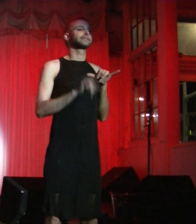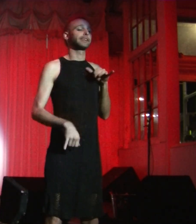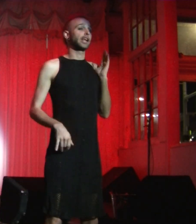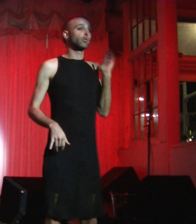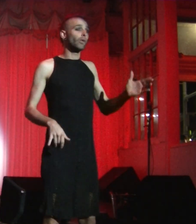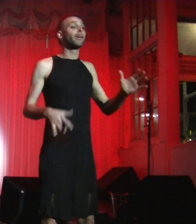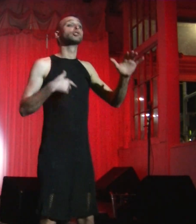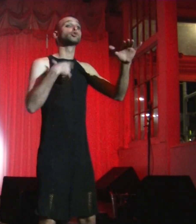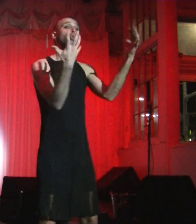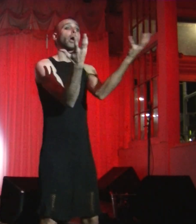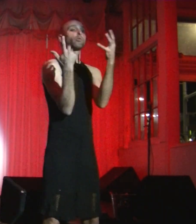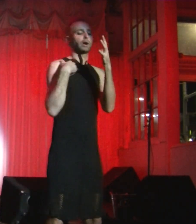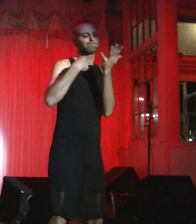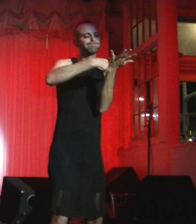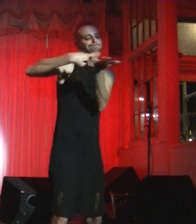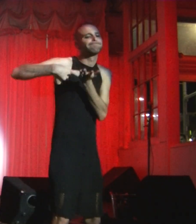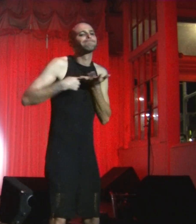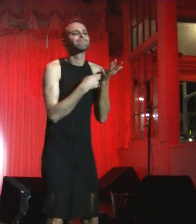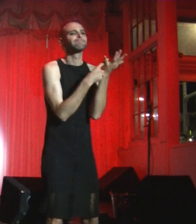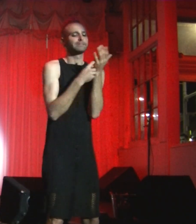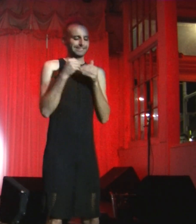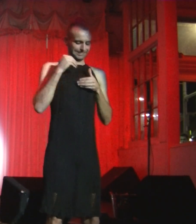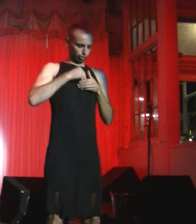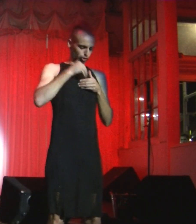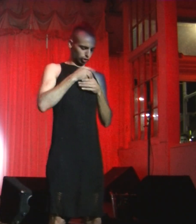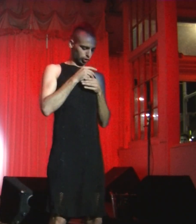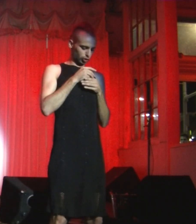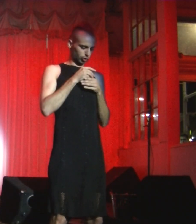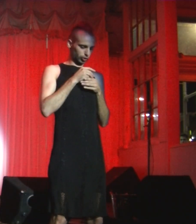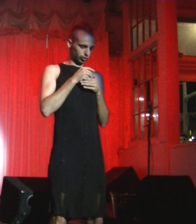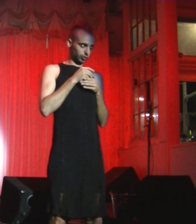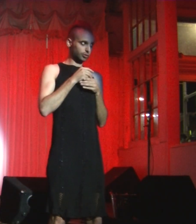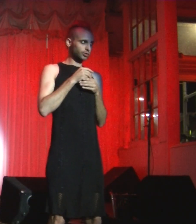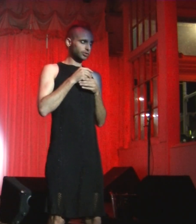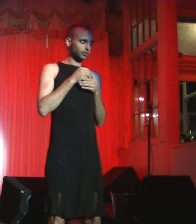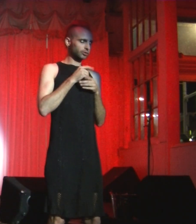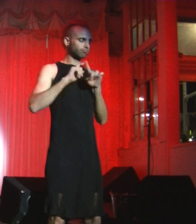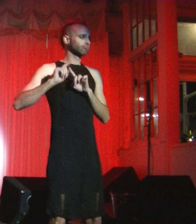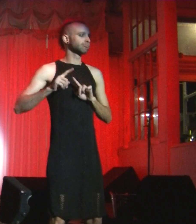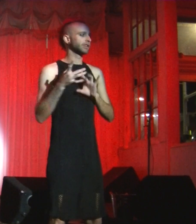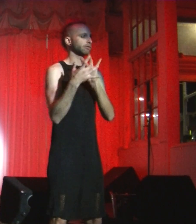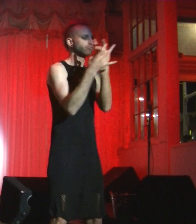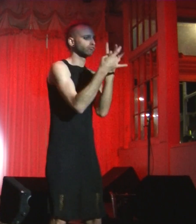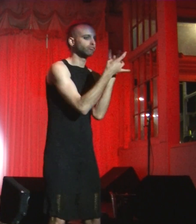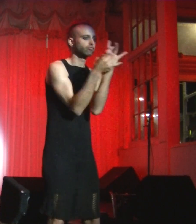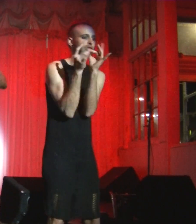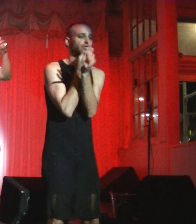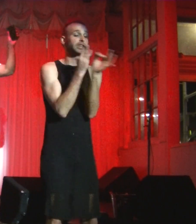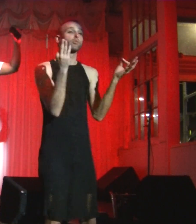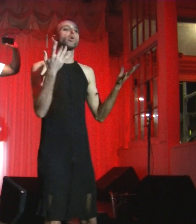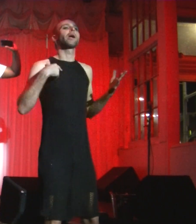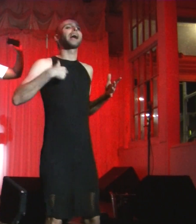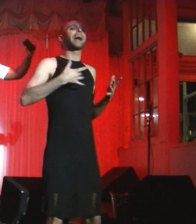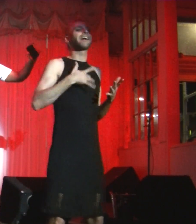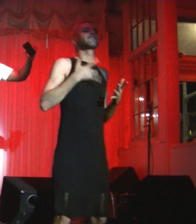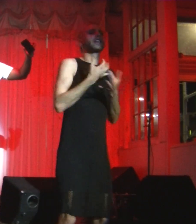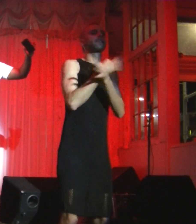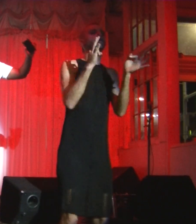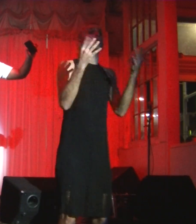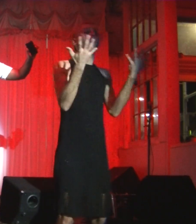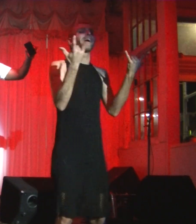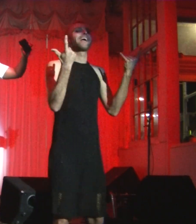write a lot about internal freedom, but also interpersonal freedom. And one thing that makes me feel free is gay sex. Does anybody have gay